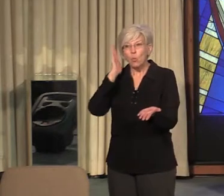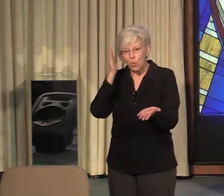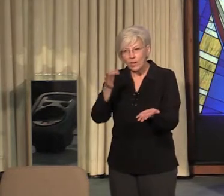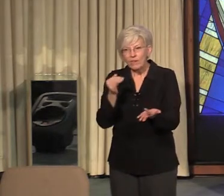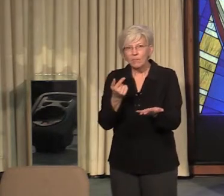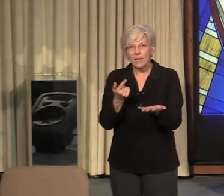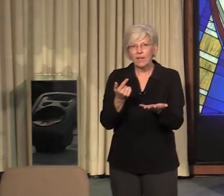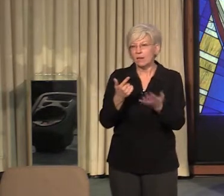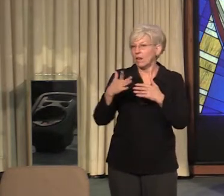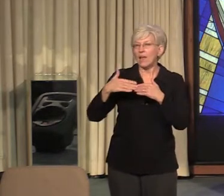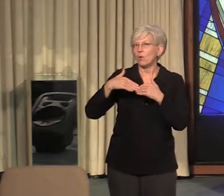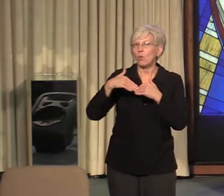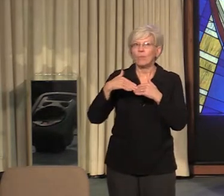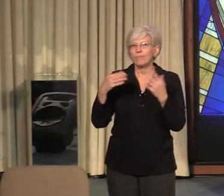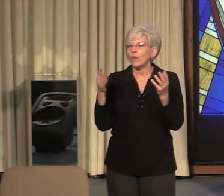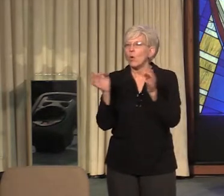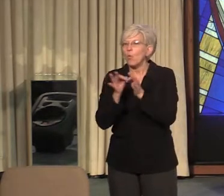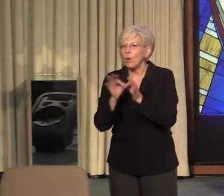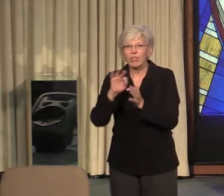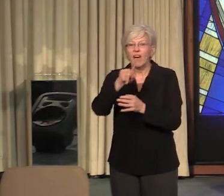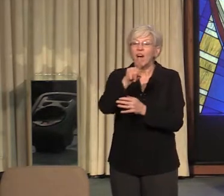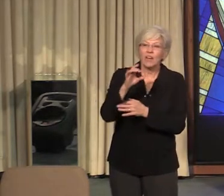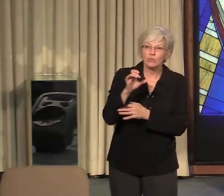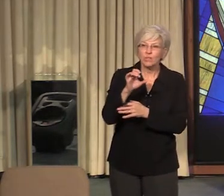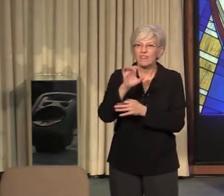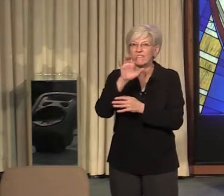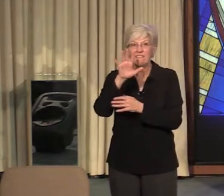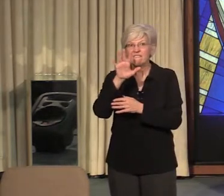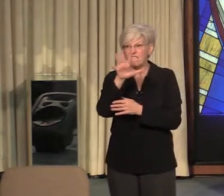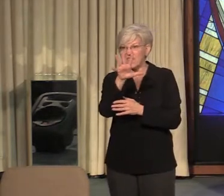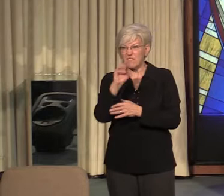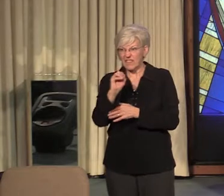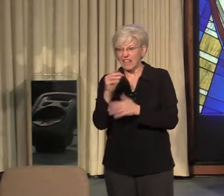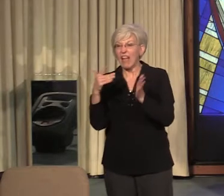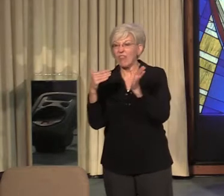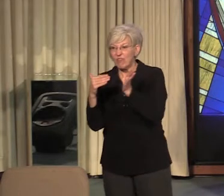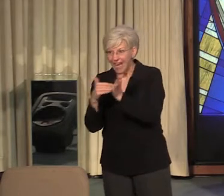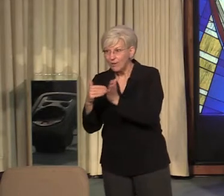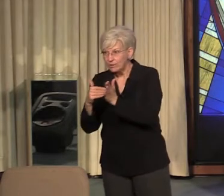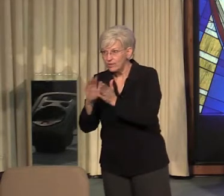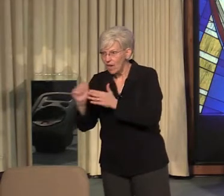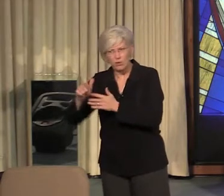in $150,000 in 1889 money, well over $1 million now.